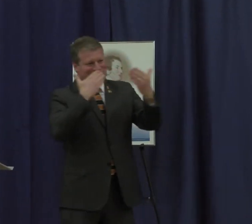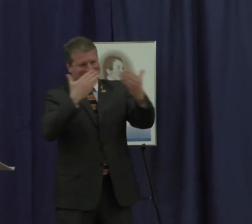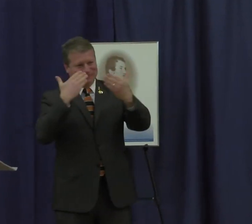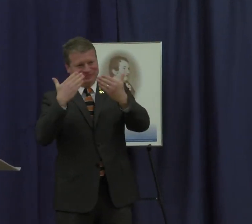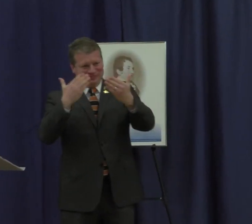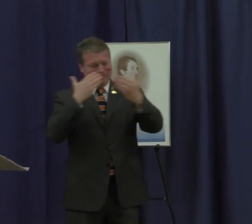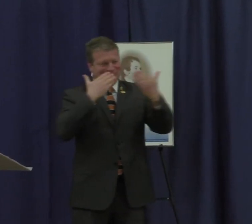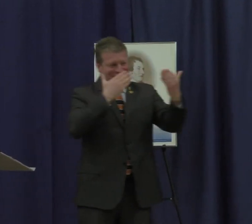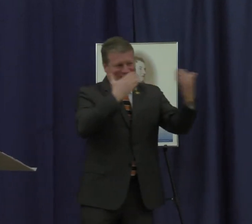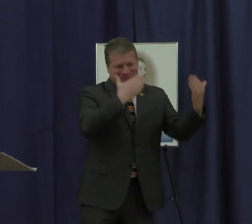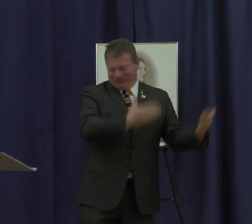Thank you.